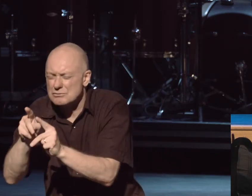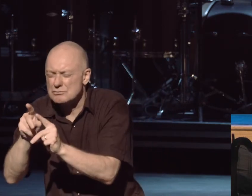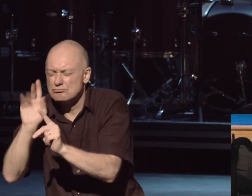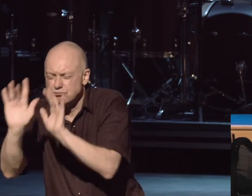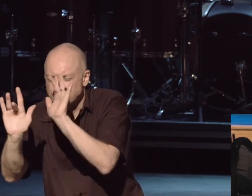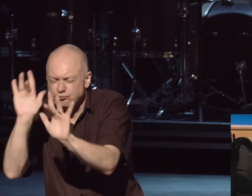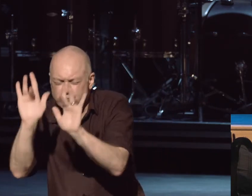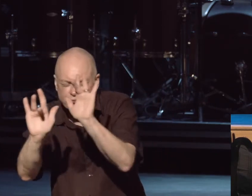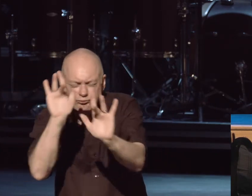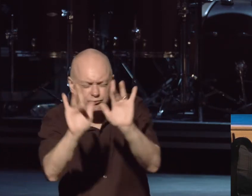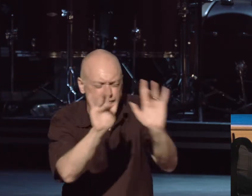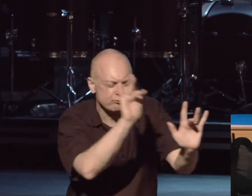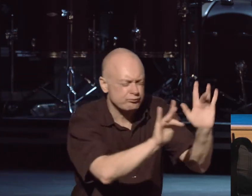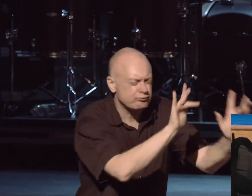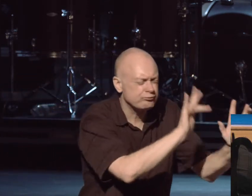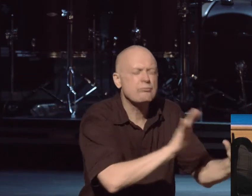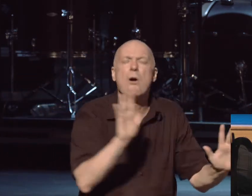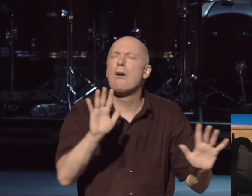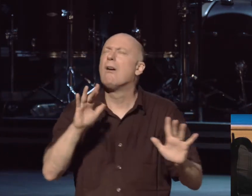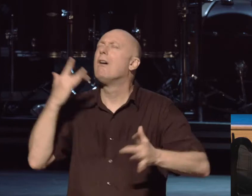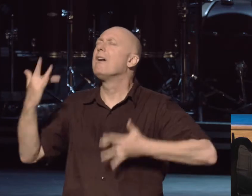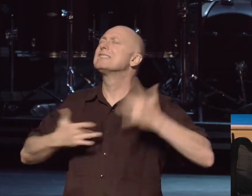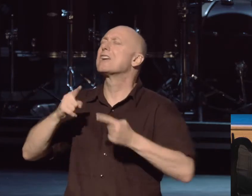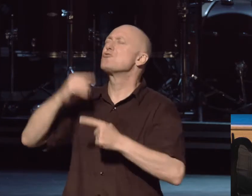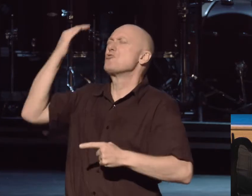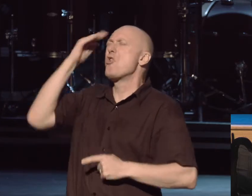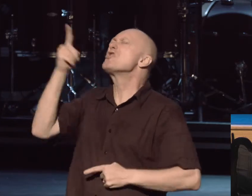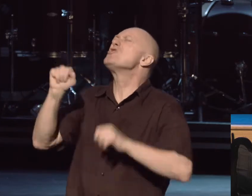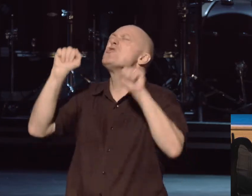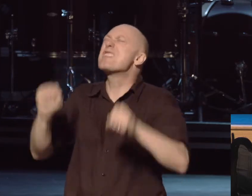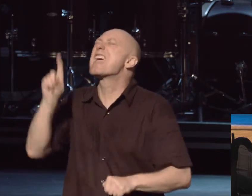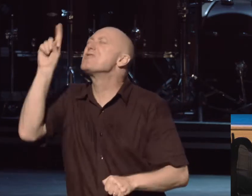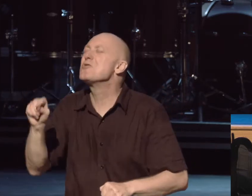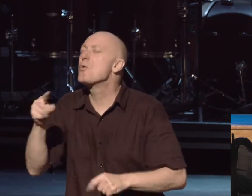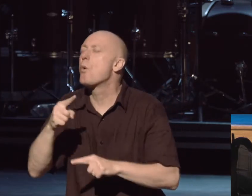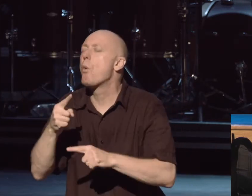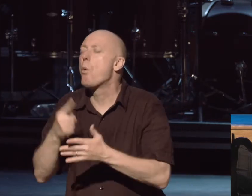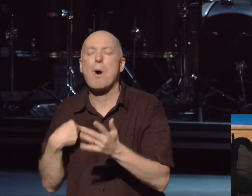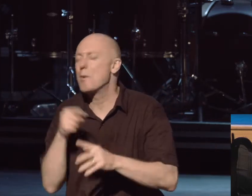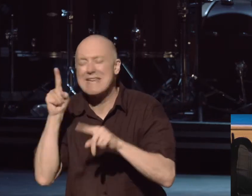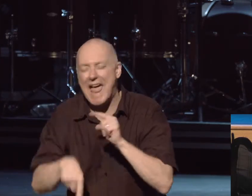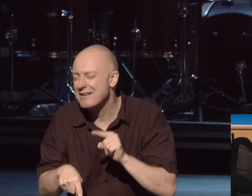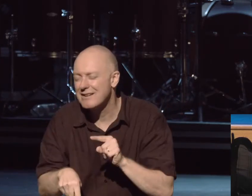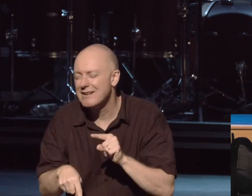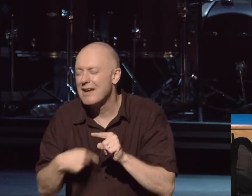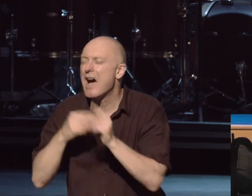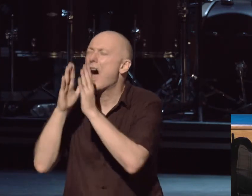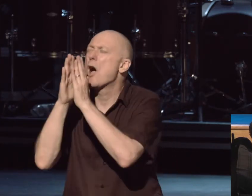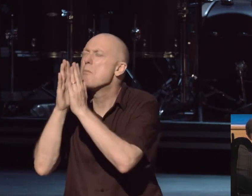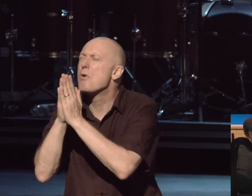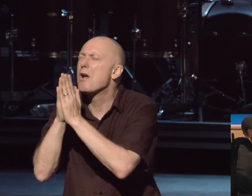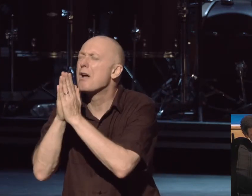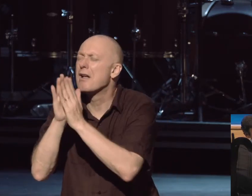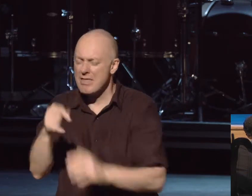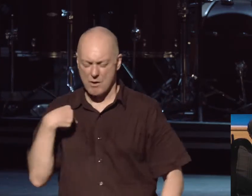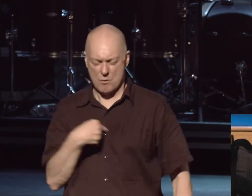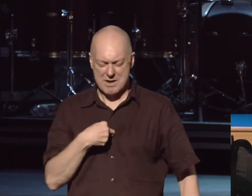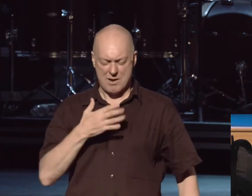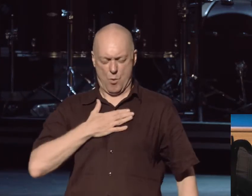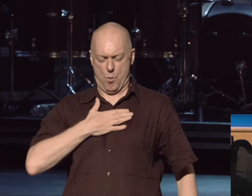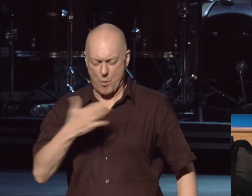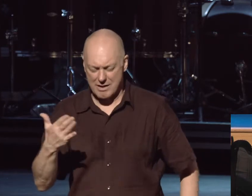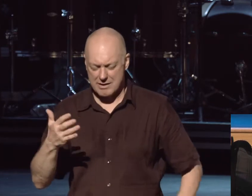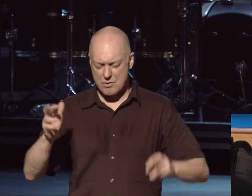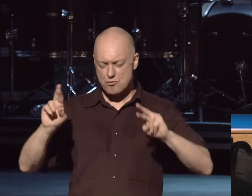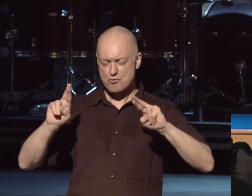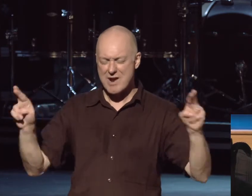this message right now. How exciting it is, Lord, to know you can do what we cannot. But I pray, Lord, you will find us willing,